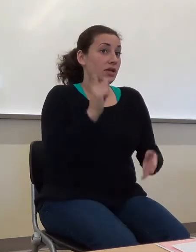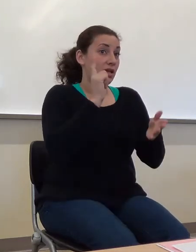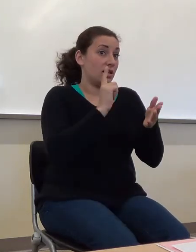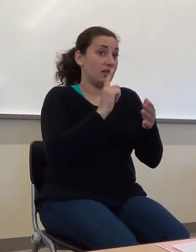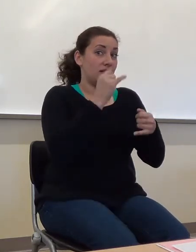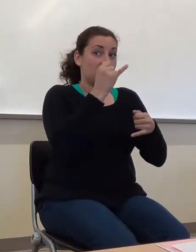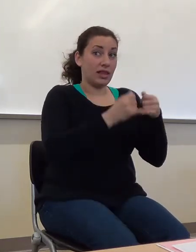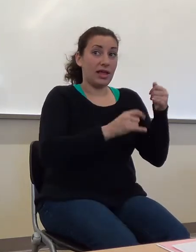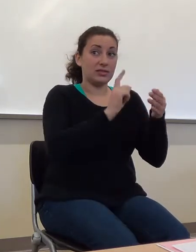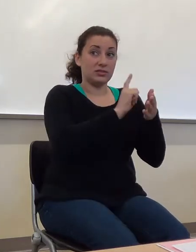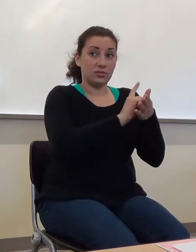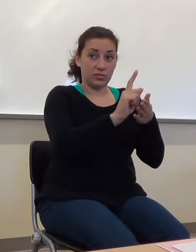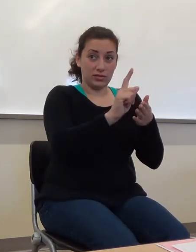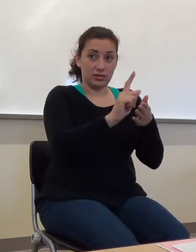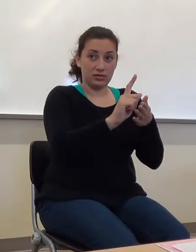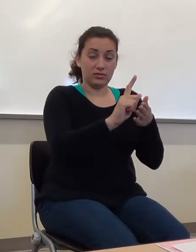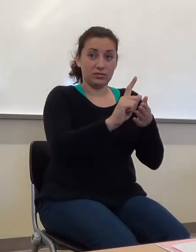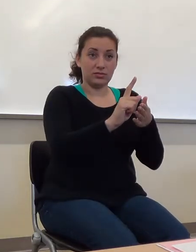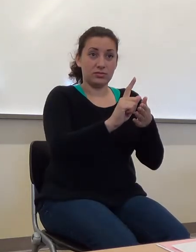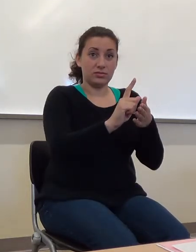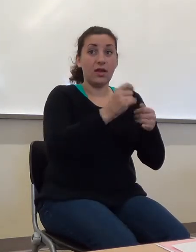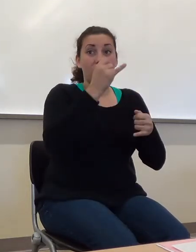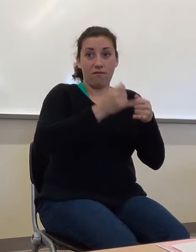of that is